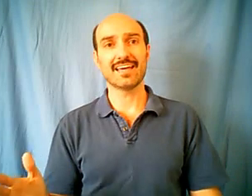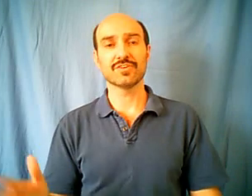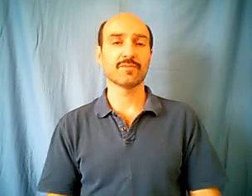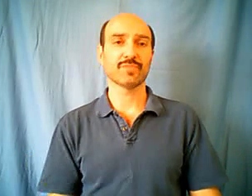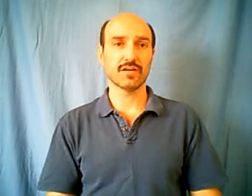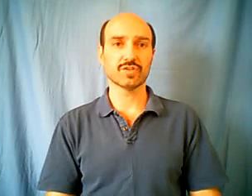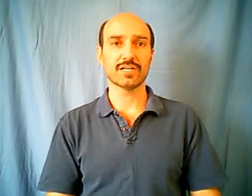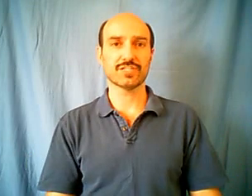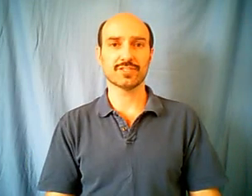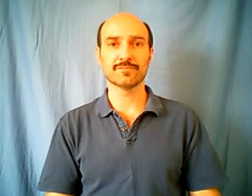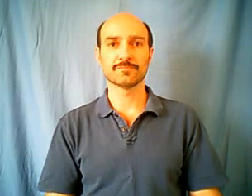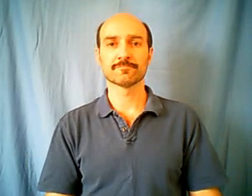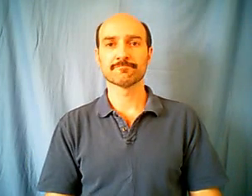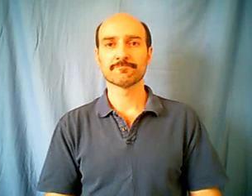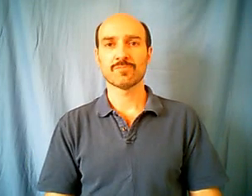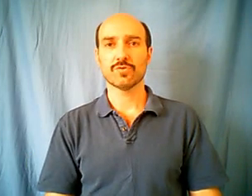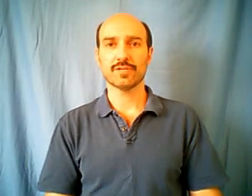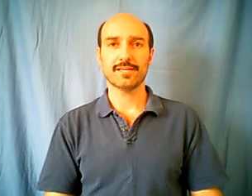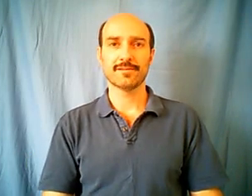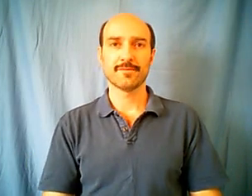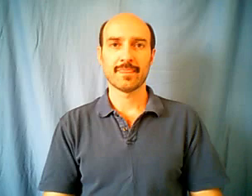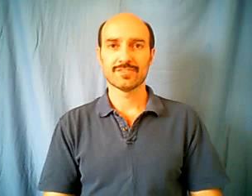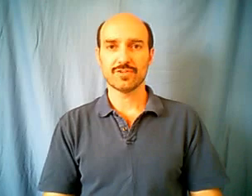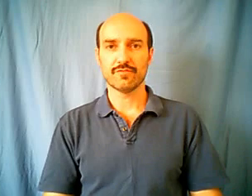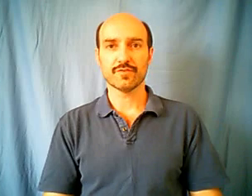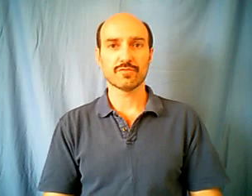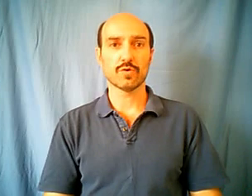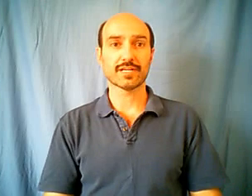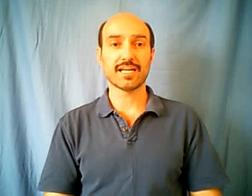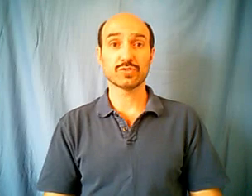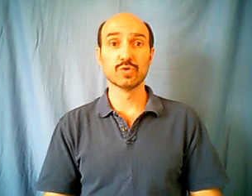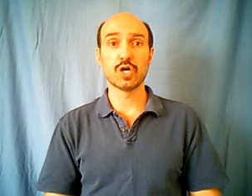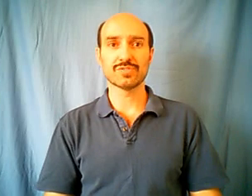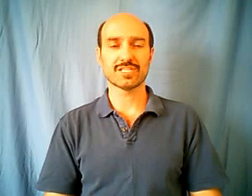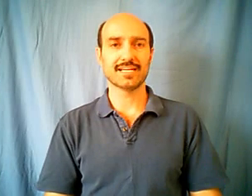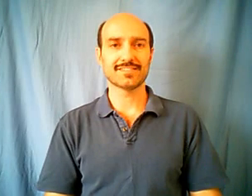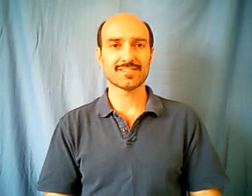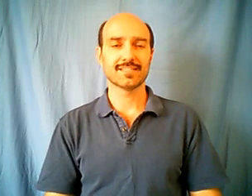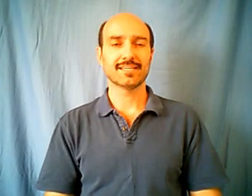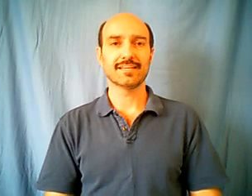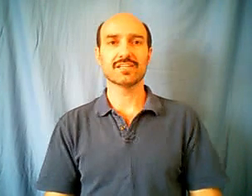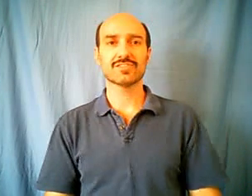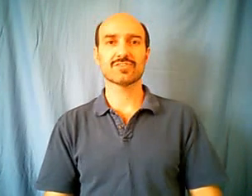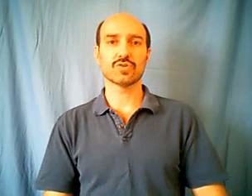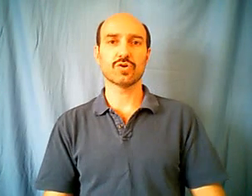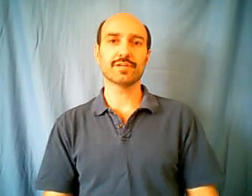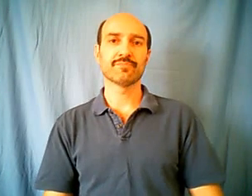end of the question. Okay. So first of all, we're going to have two loan signs in this story.